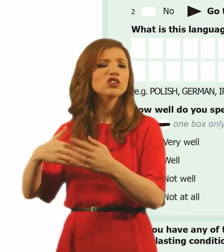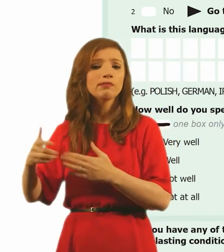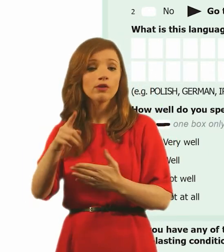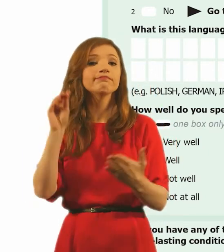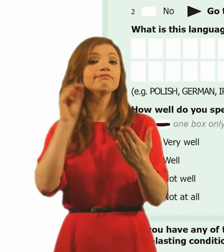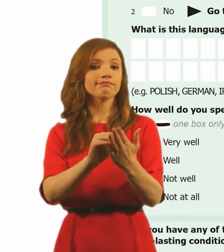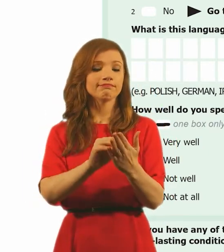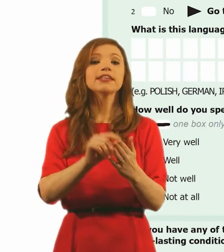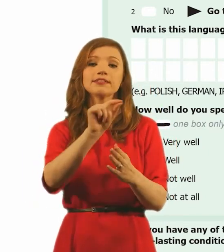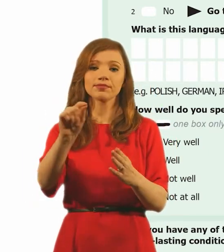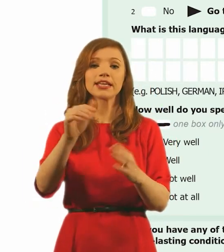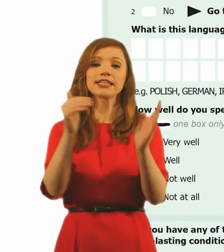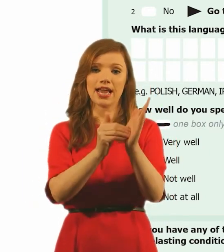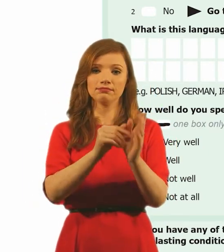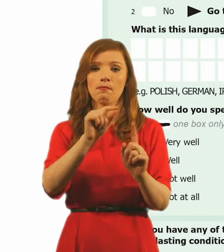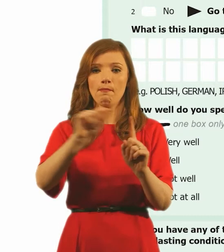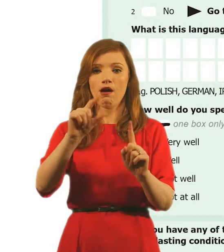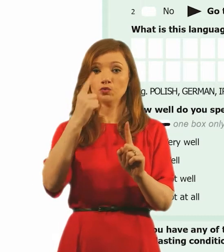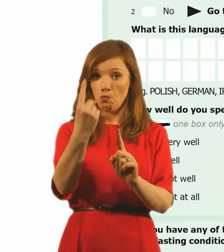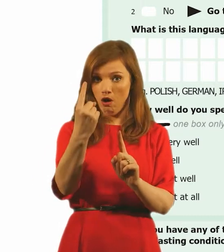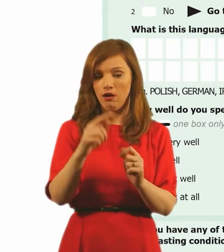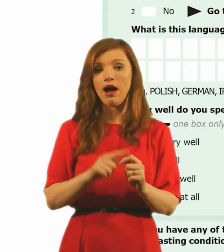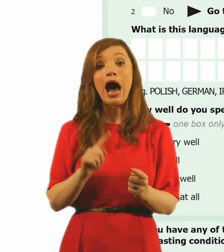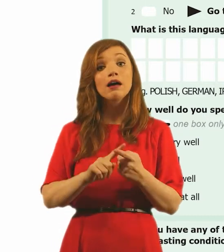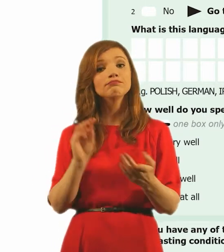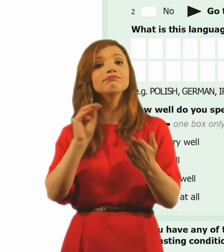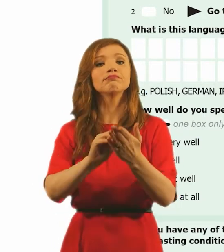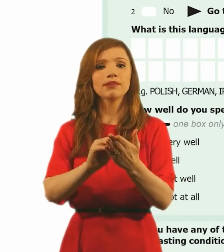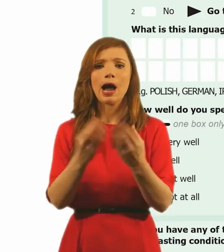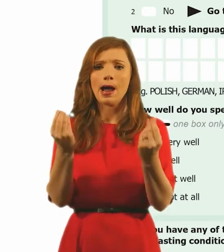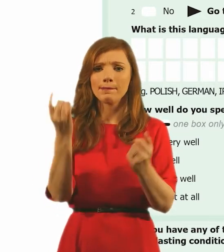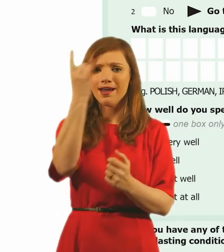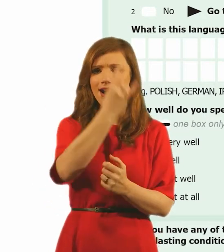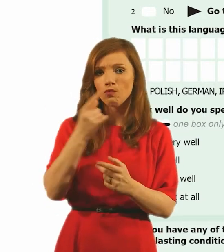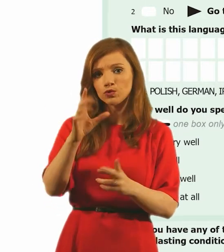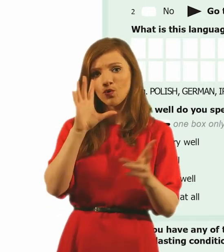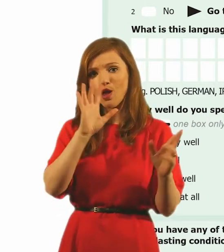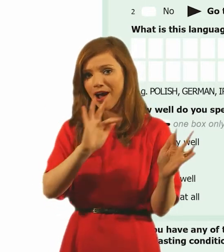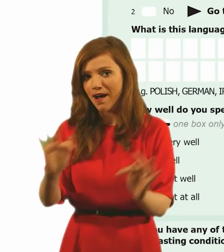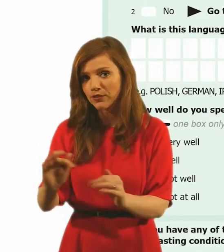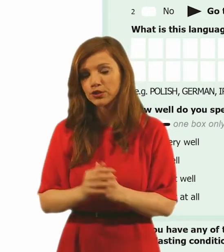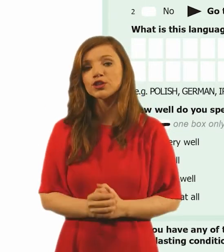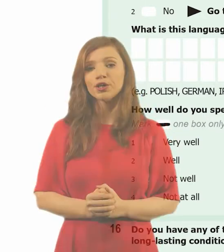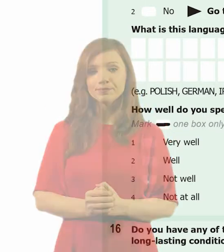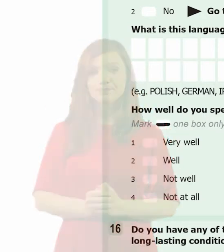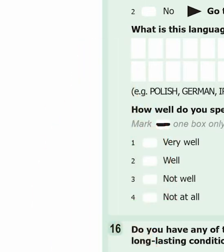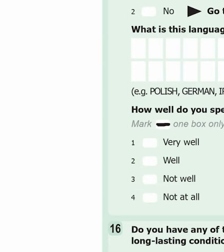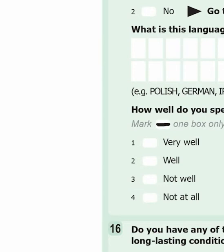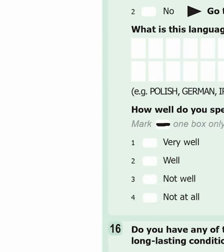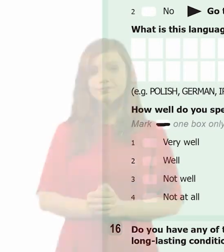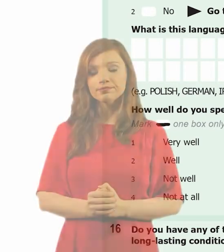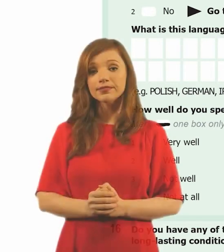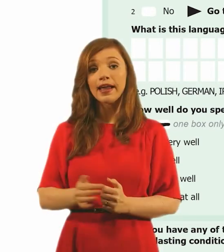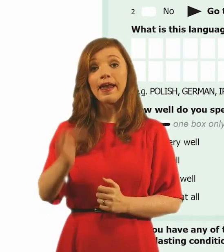receipt of carer's allowance, mark box 1, yes, and write in the weekly number of hours of care you give.